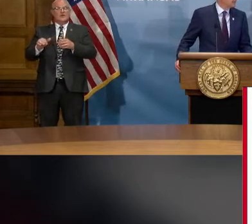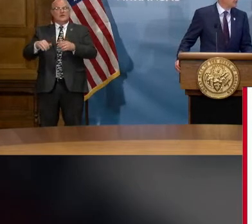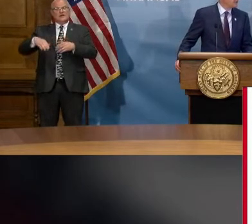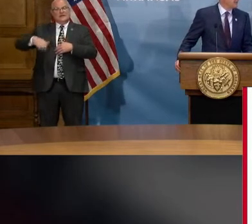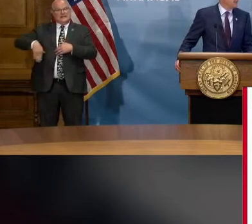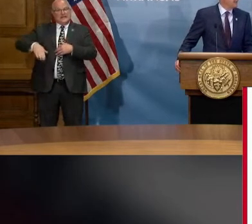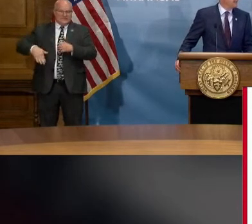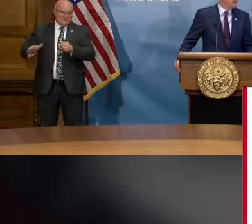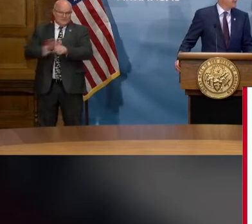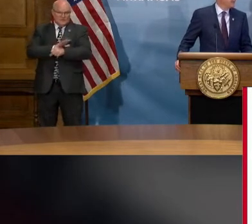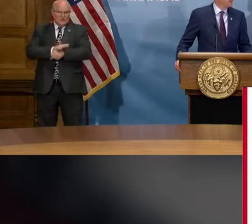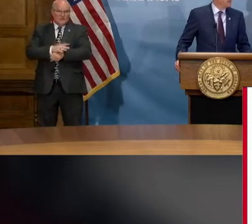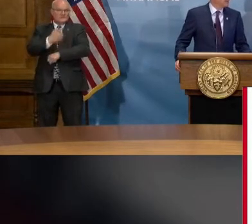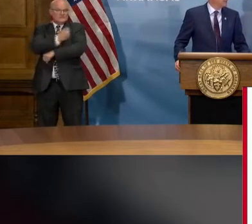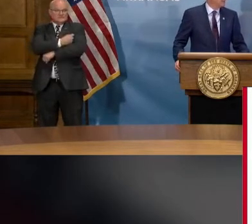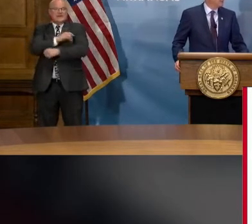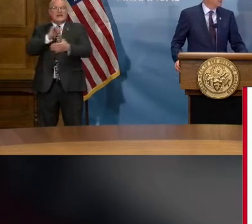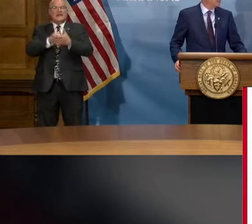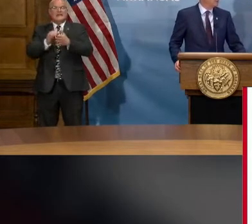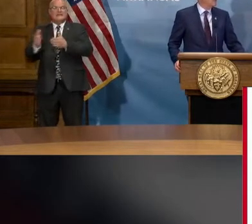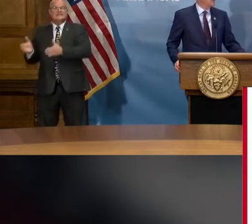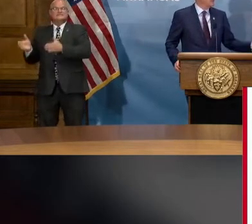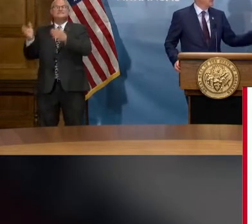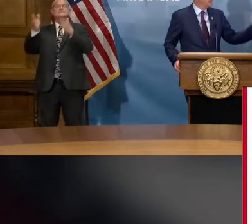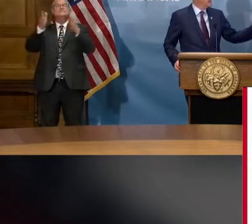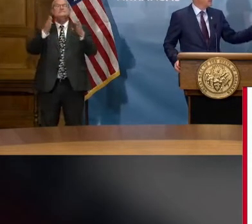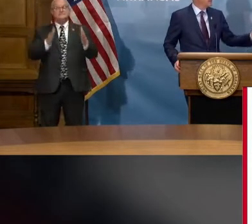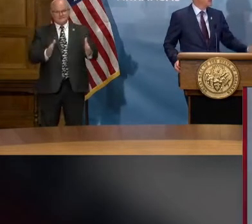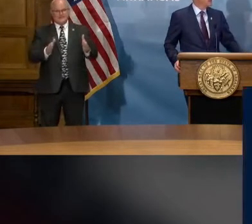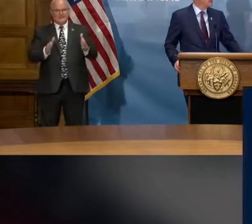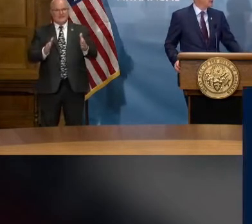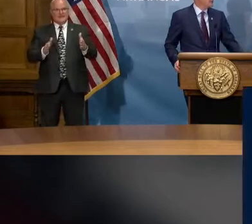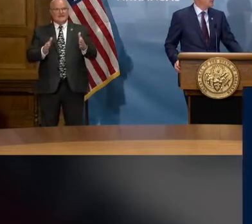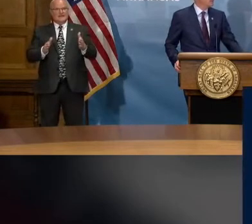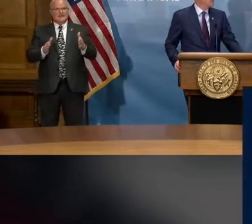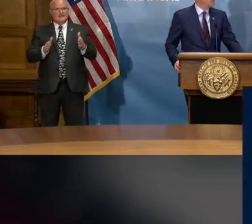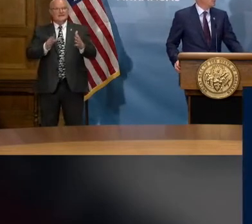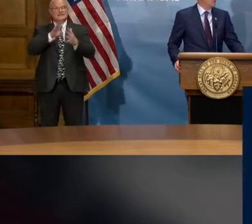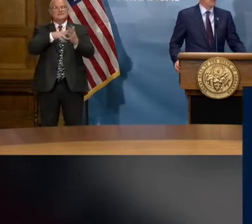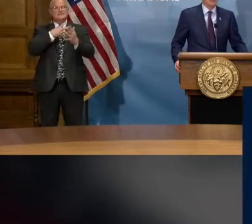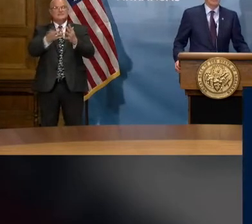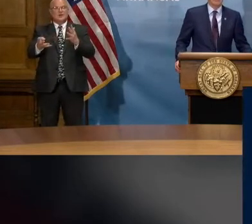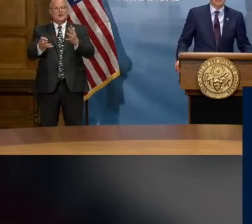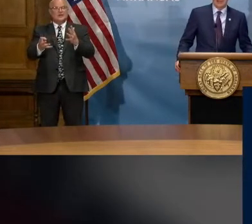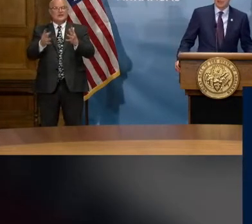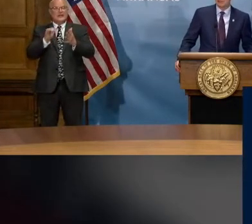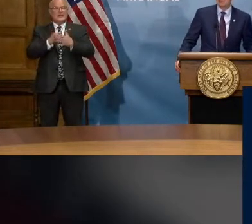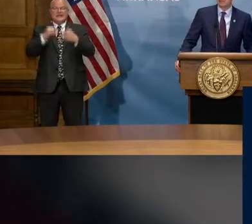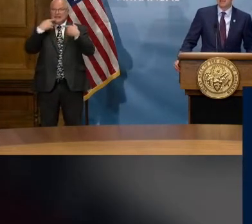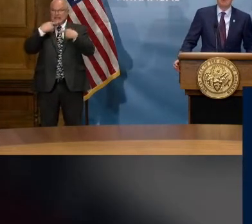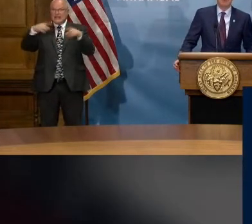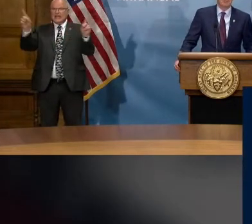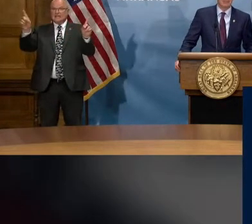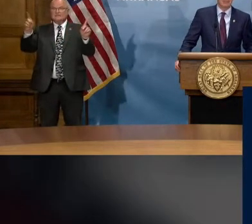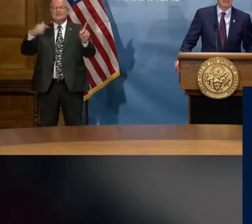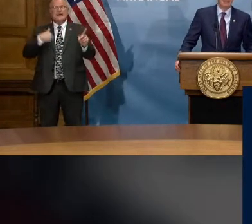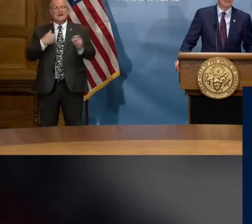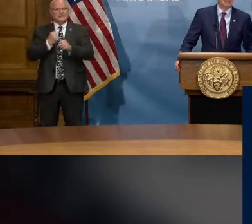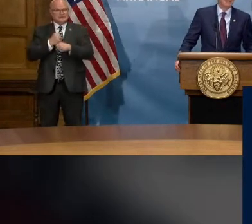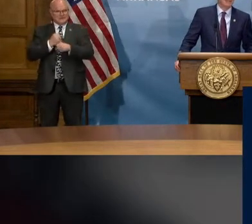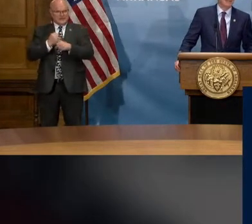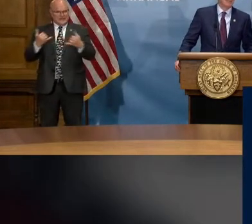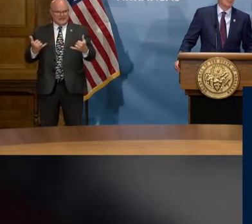immunized, and that leads me to the next chart, which is an announcement that I want to